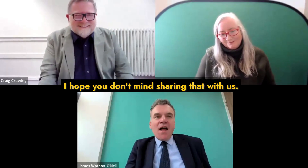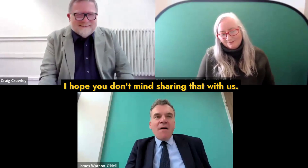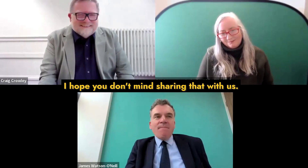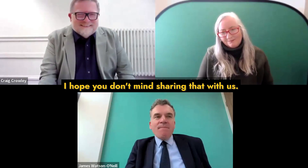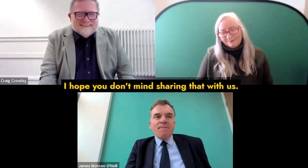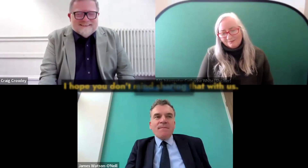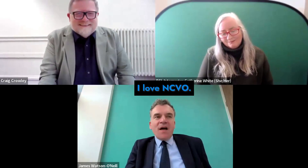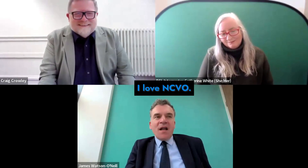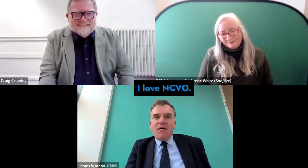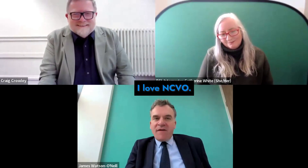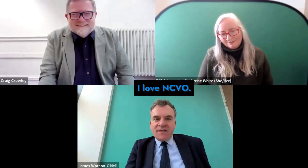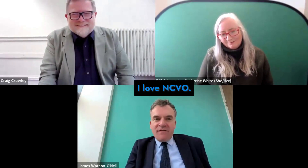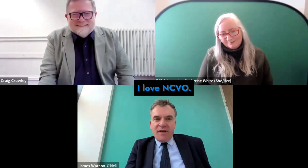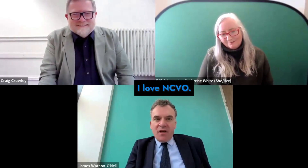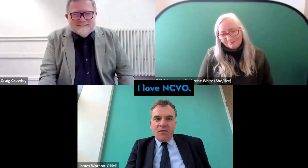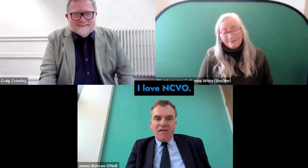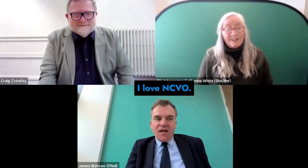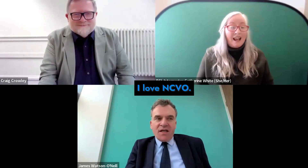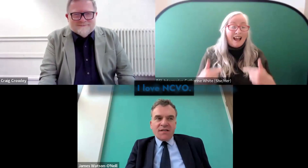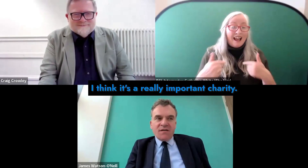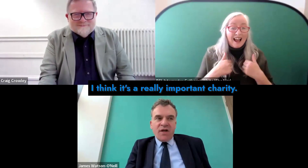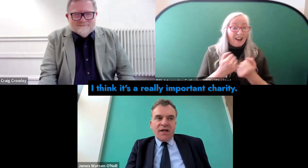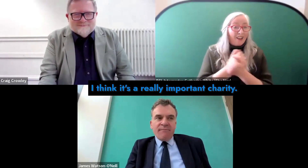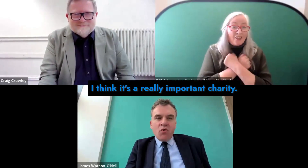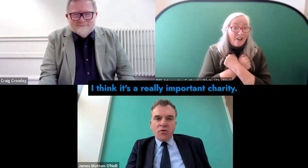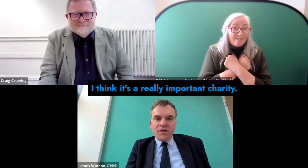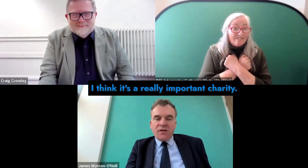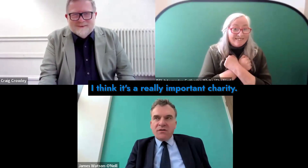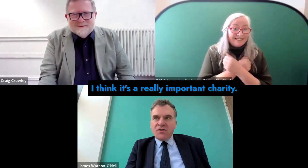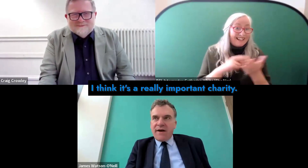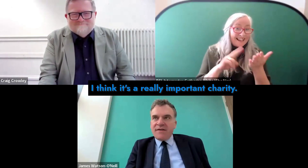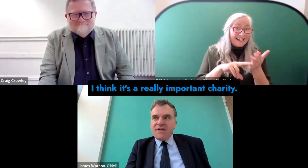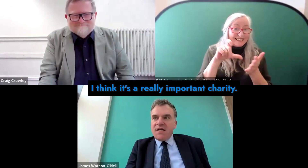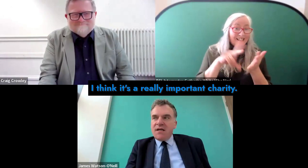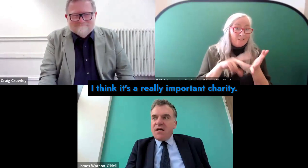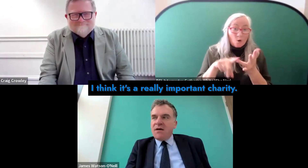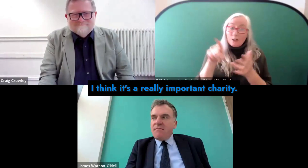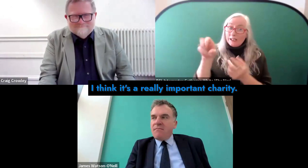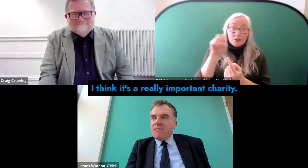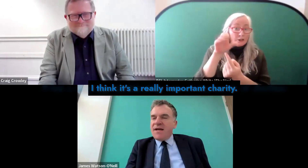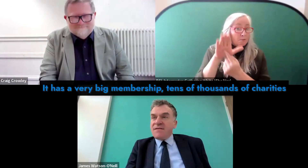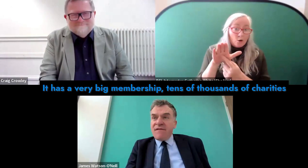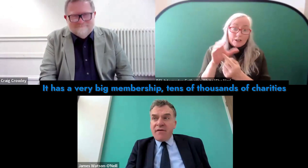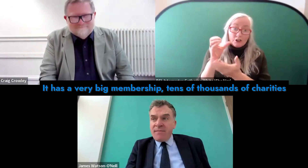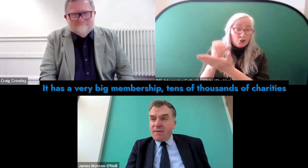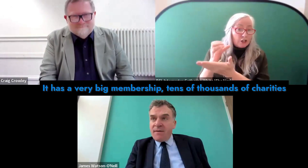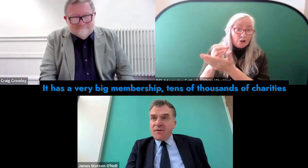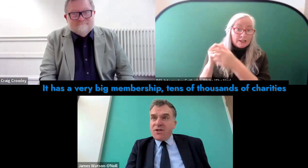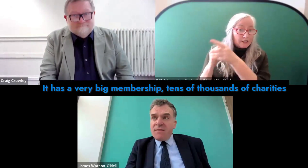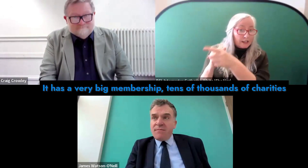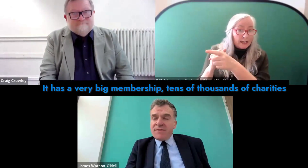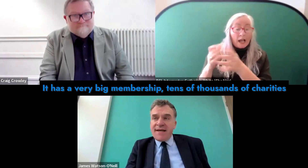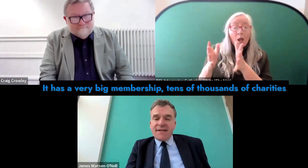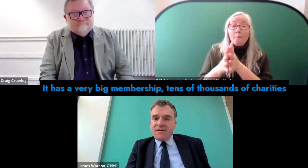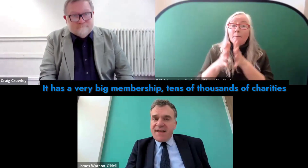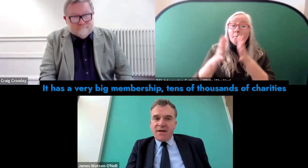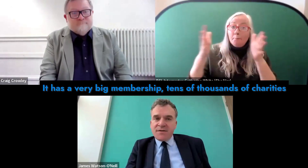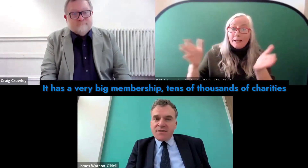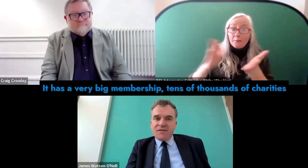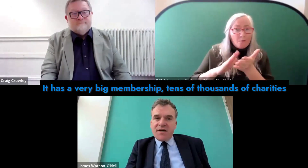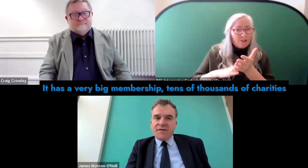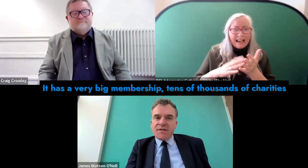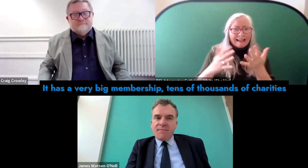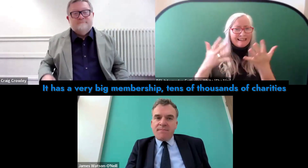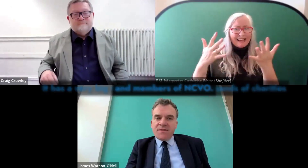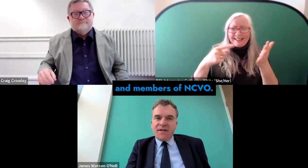us. I love NCVO. I think it's a really important charity. It has a very big membership. Tens